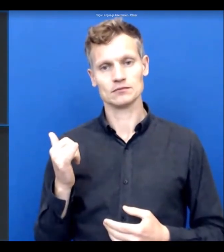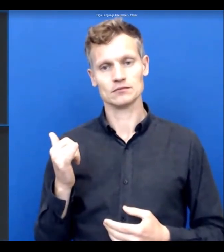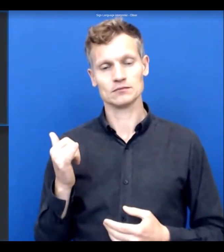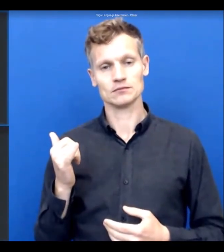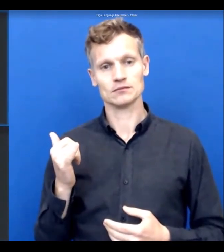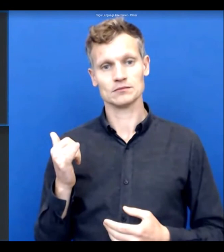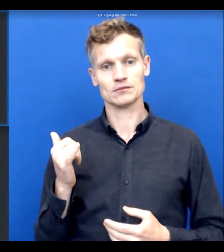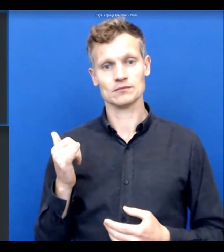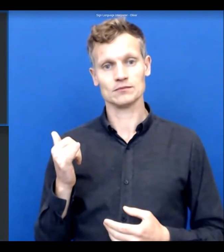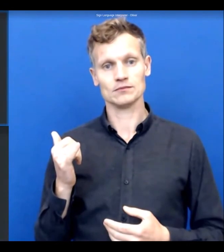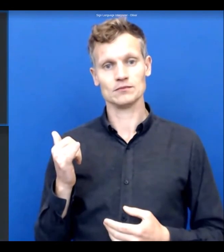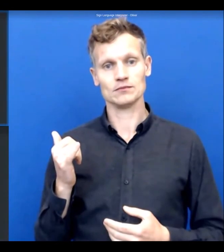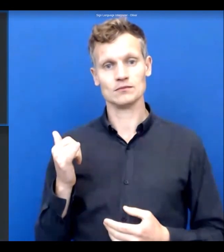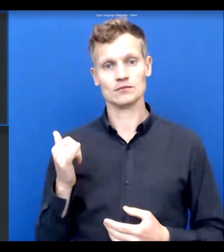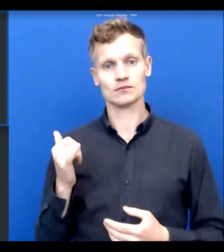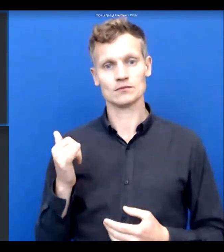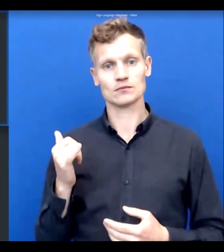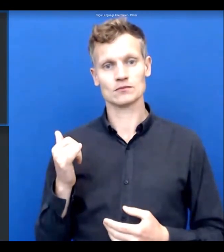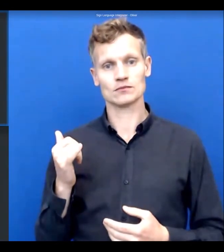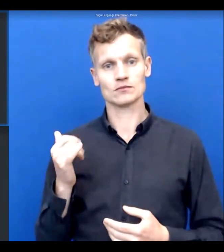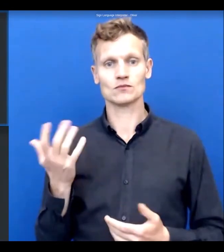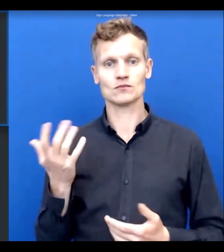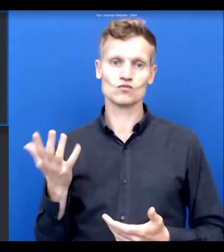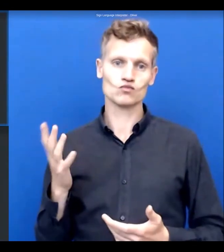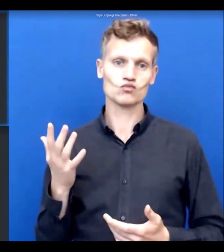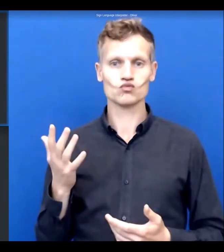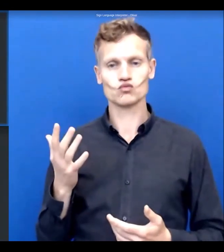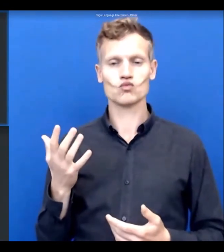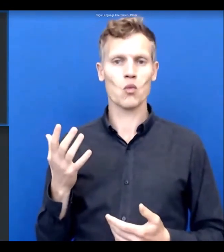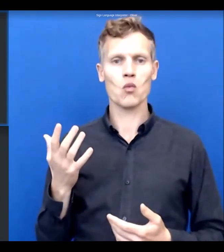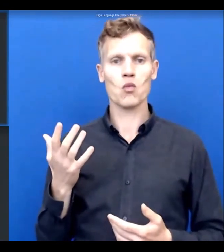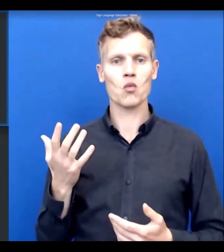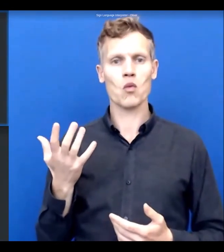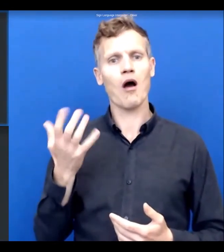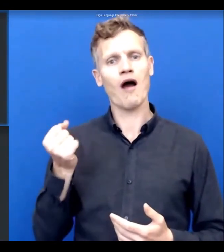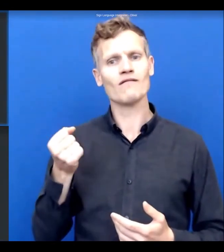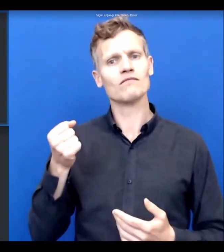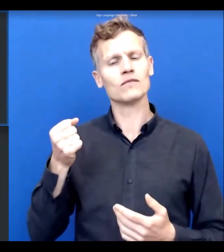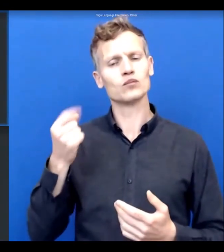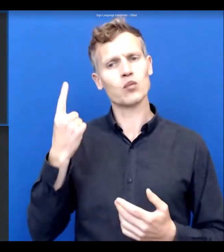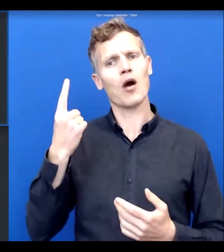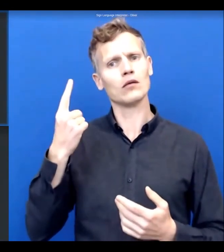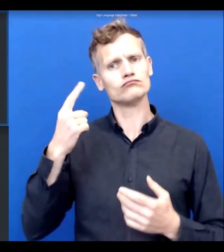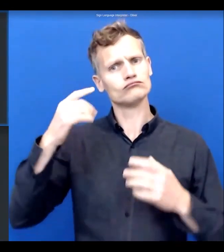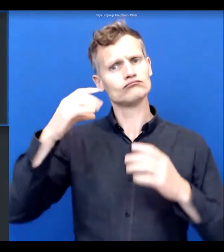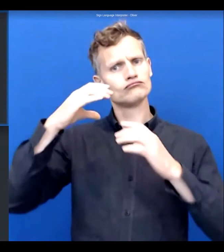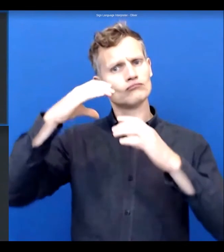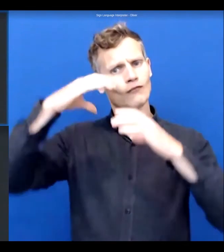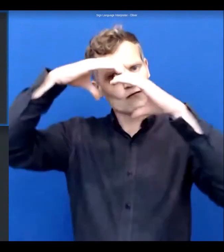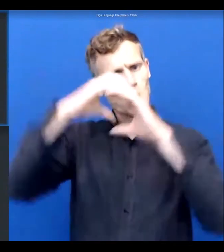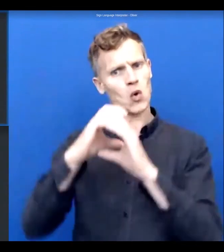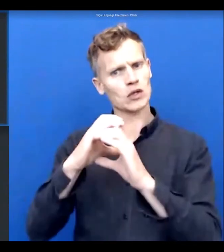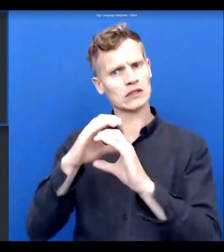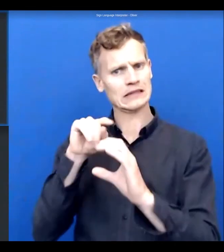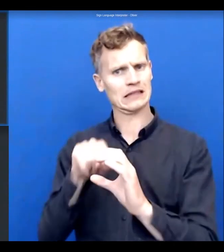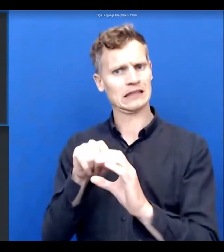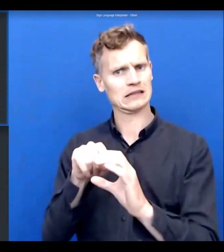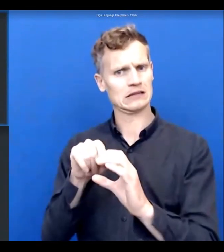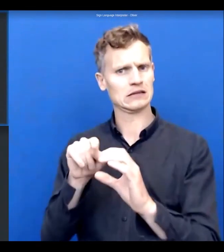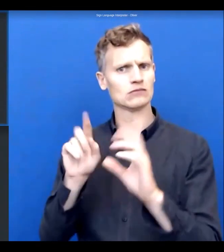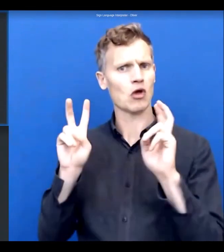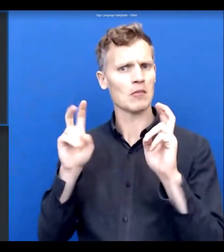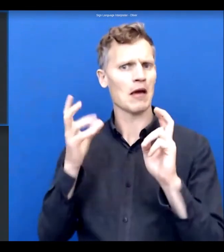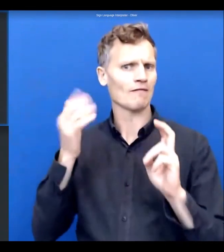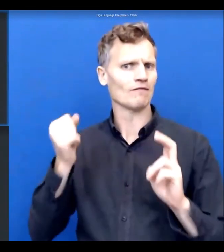we haven't, I could say, a specific focus on this topic. I think that we analyze these elements on the